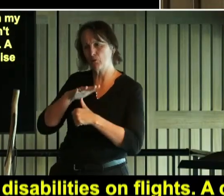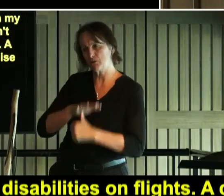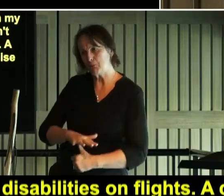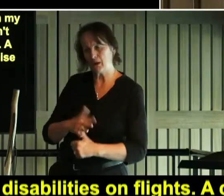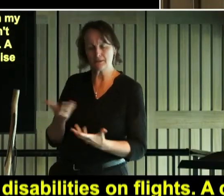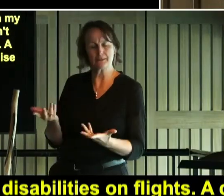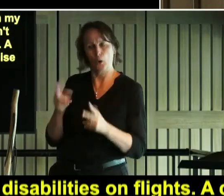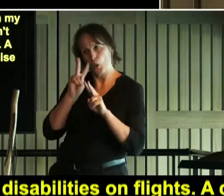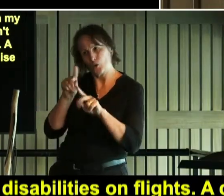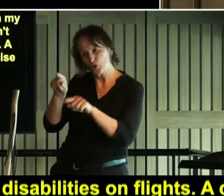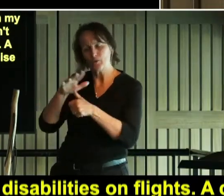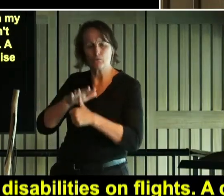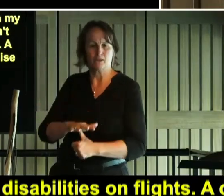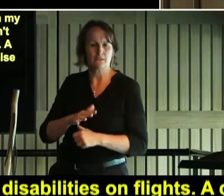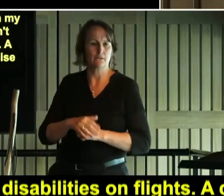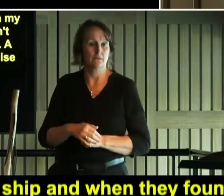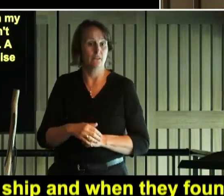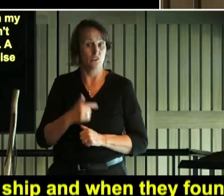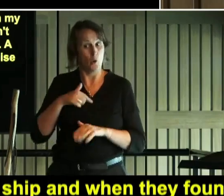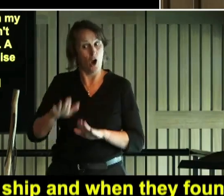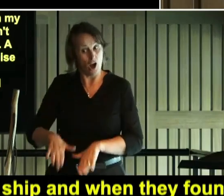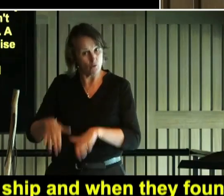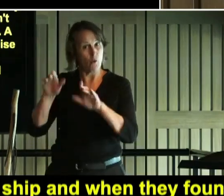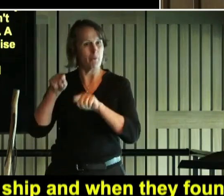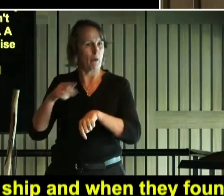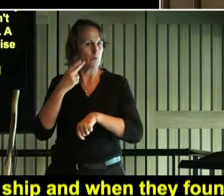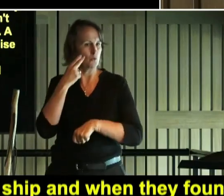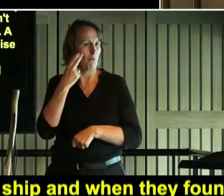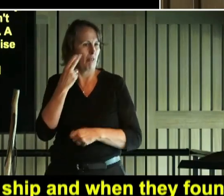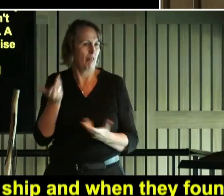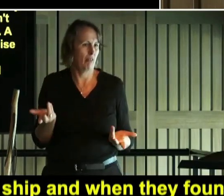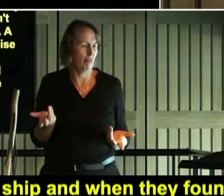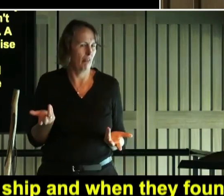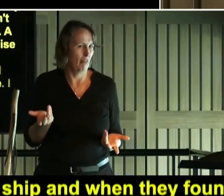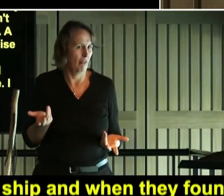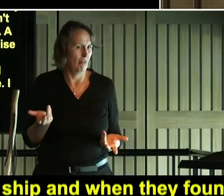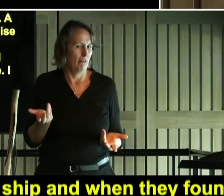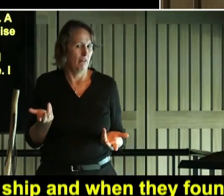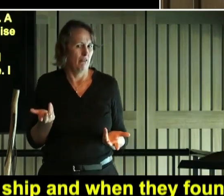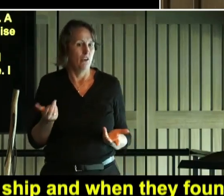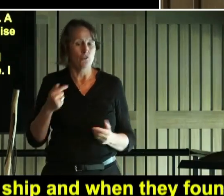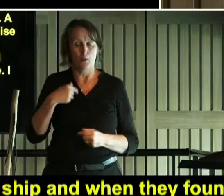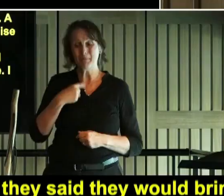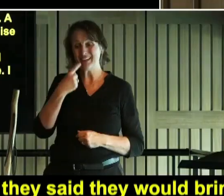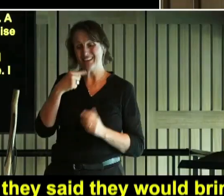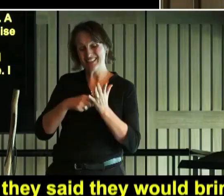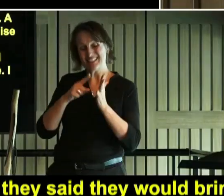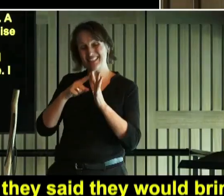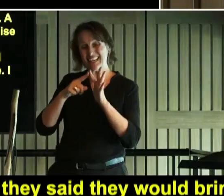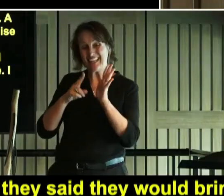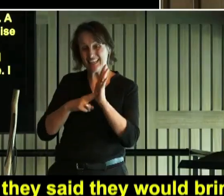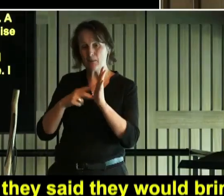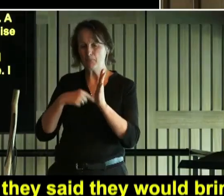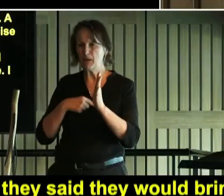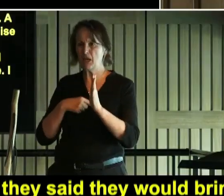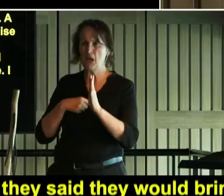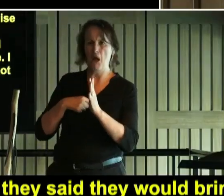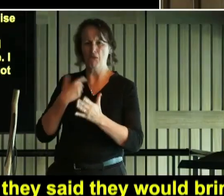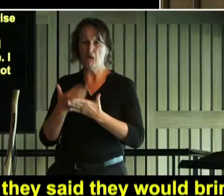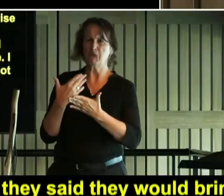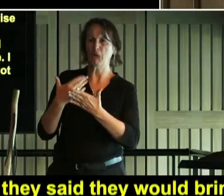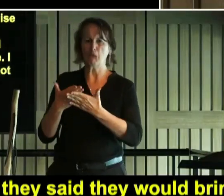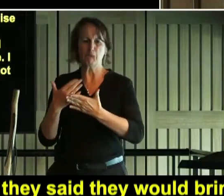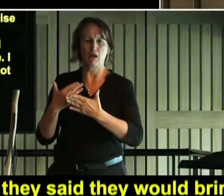whole atmosphere. So I grew up in an era when that was the norm. So I got into trouble in my teens for speaking up and being